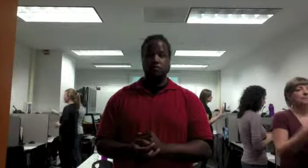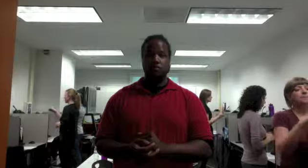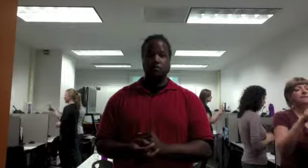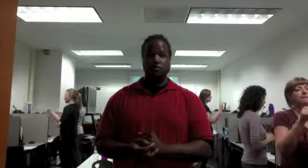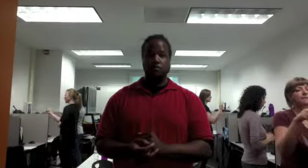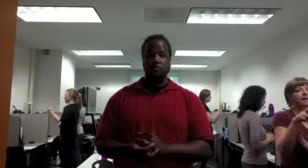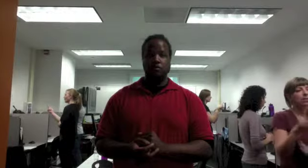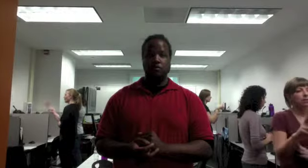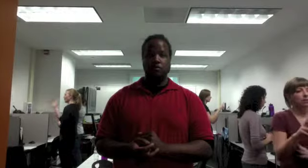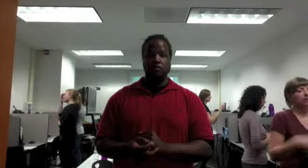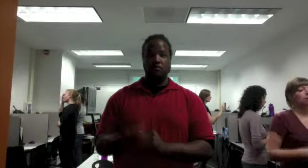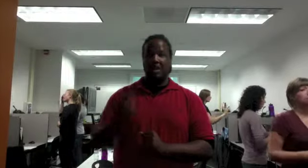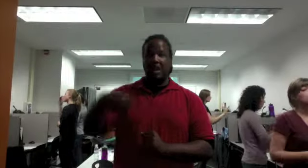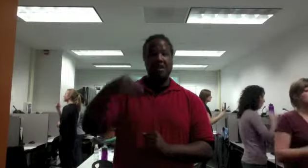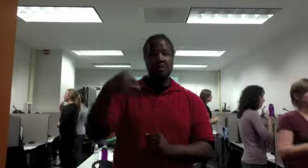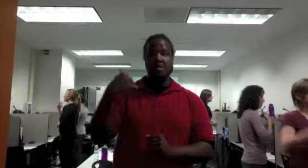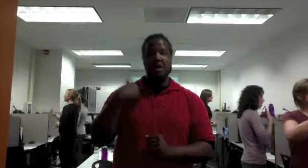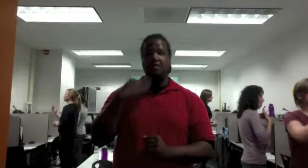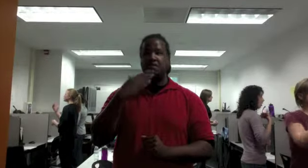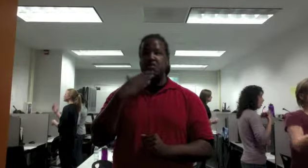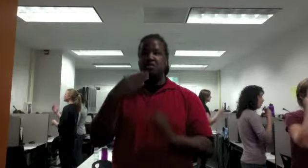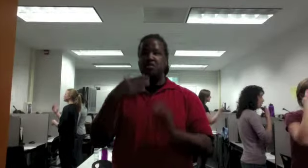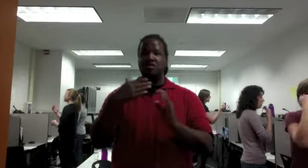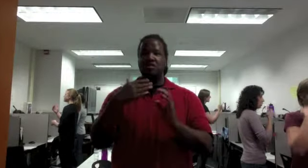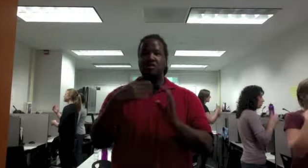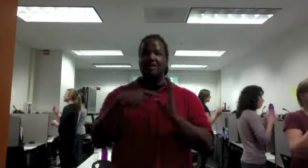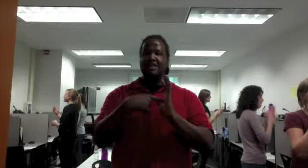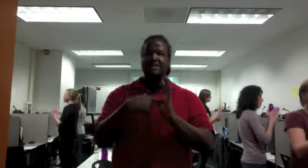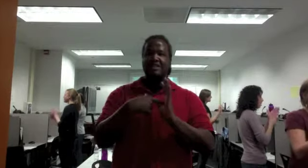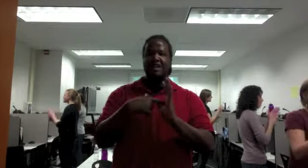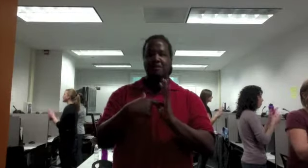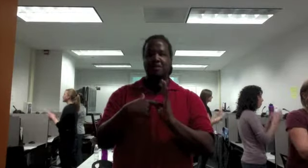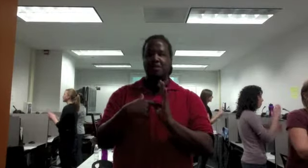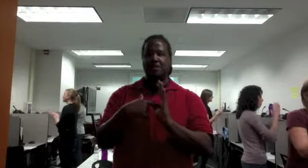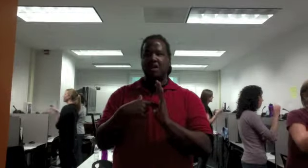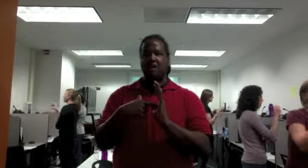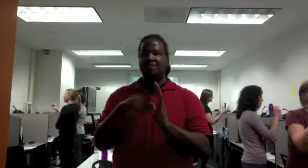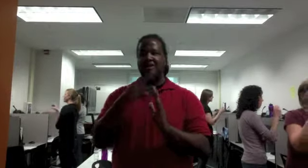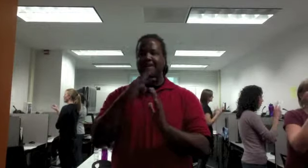Anybody think they can give a good example of condensation?